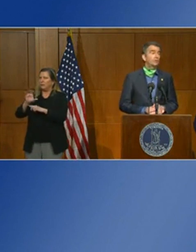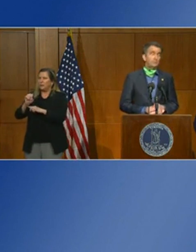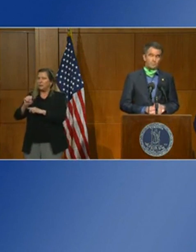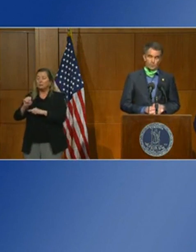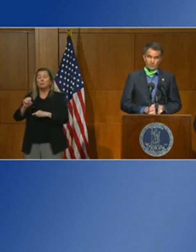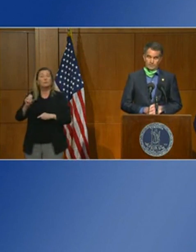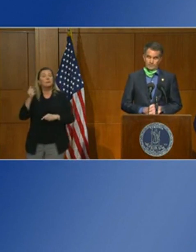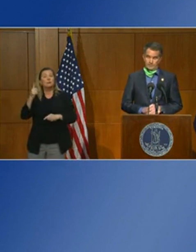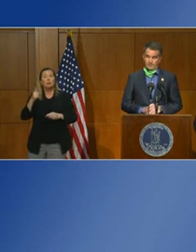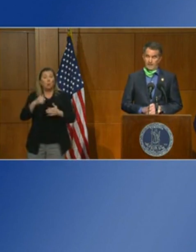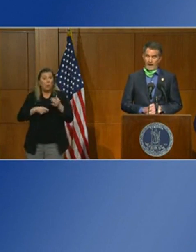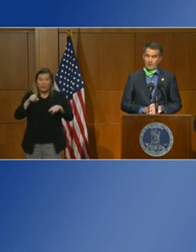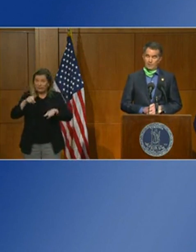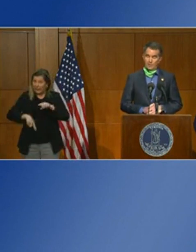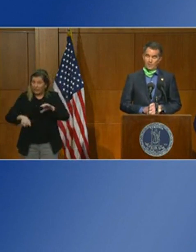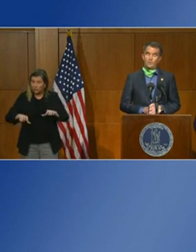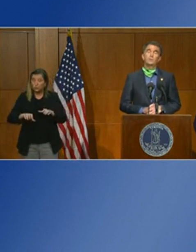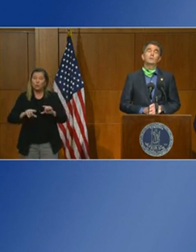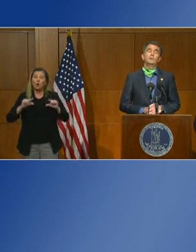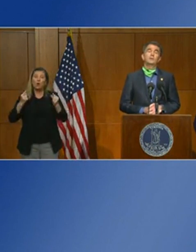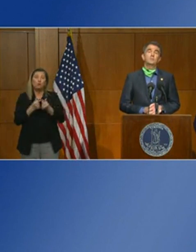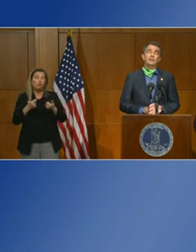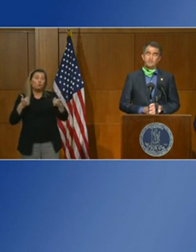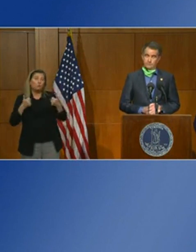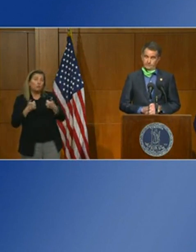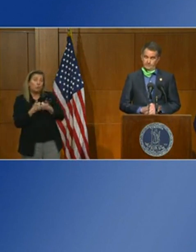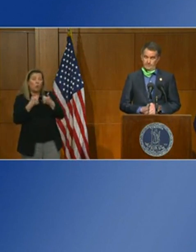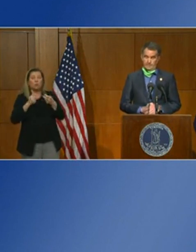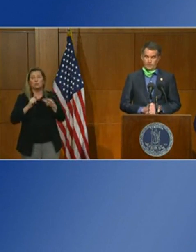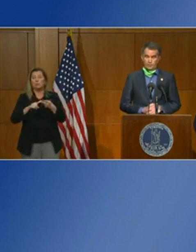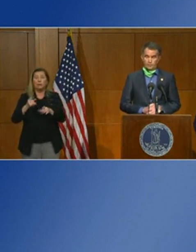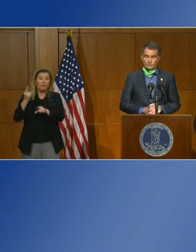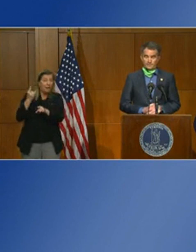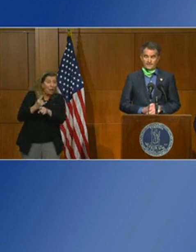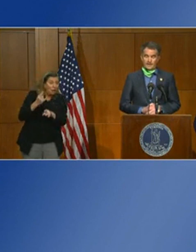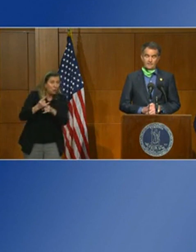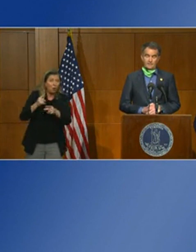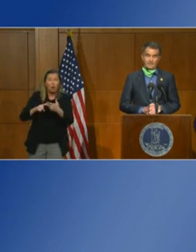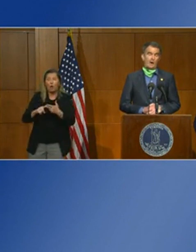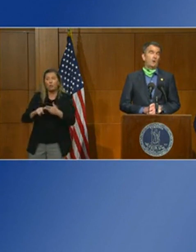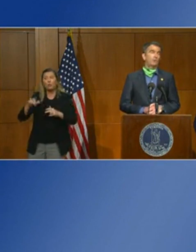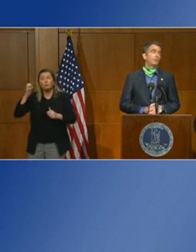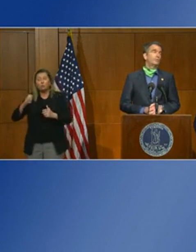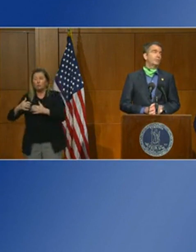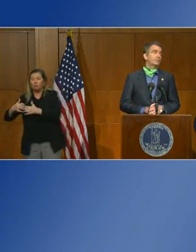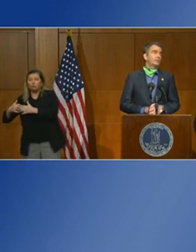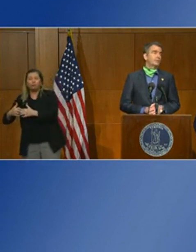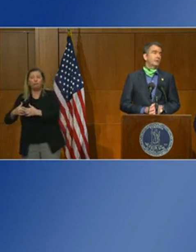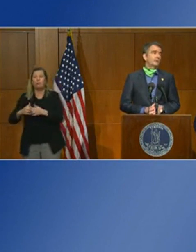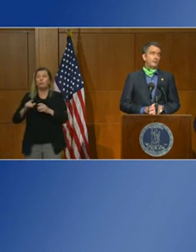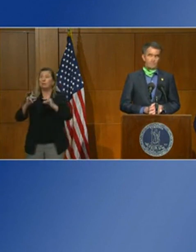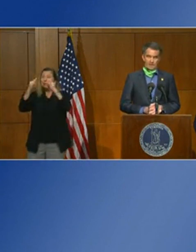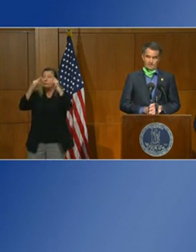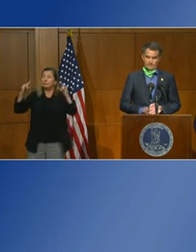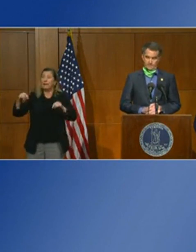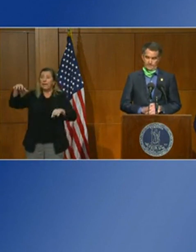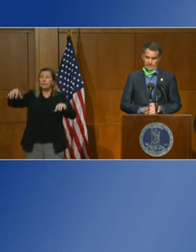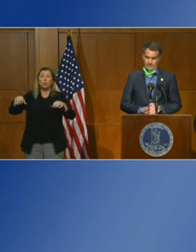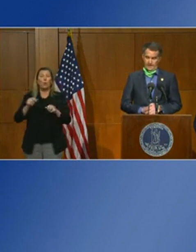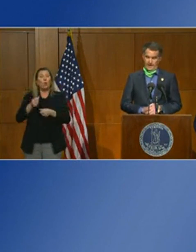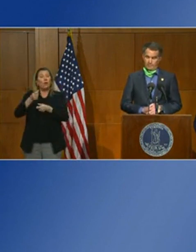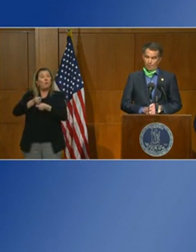include group sports, alcohol, speakers, use of tents or groups of